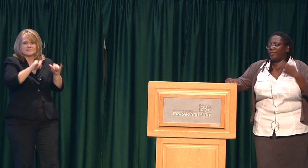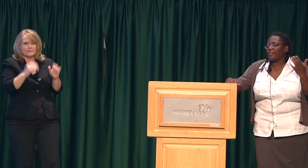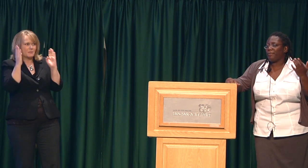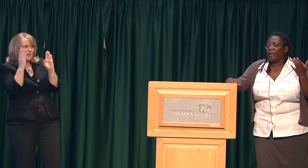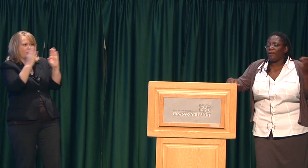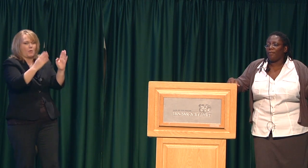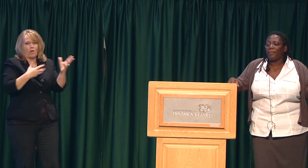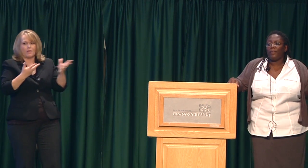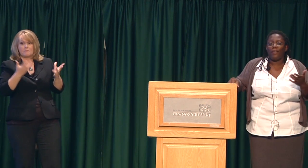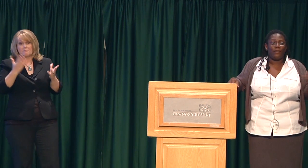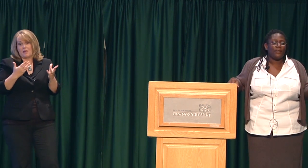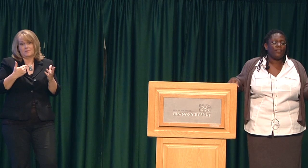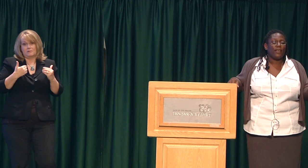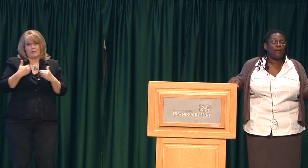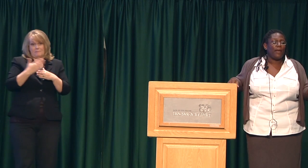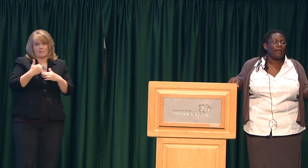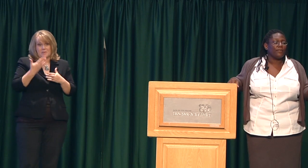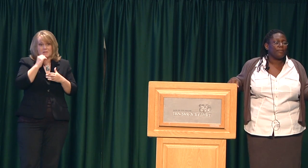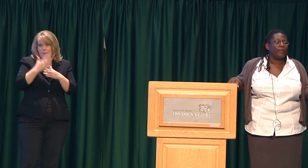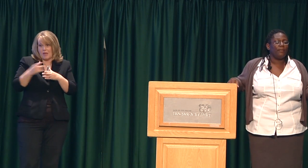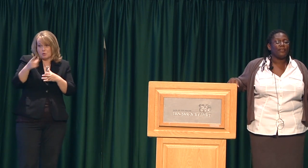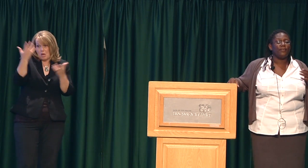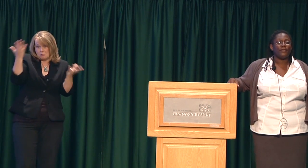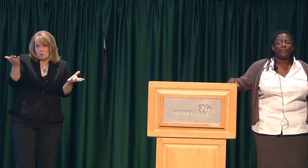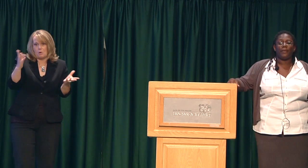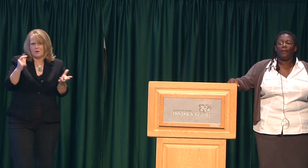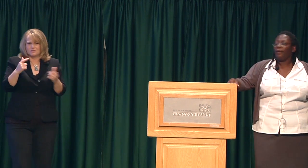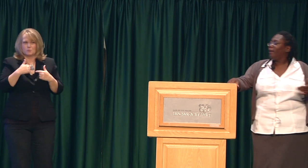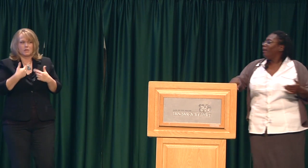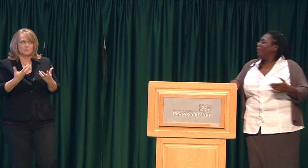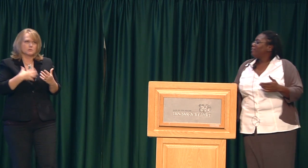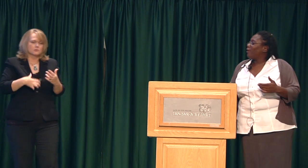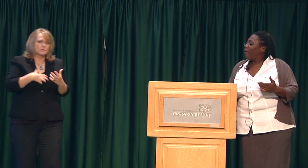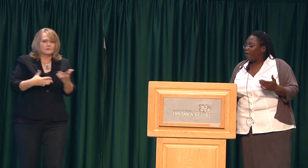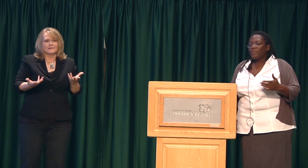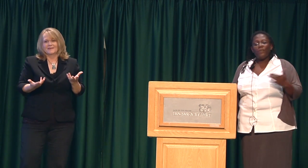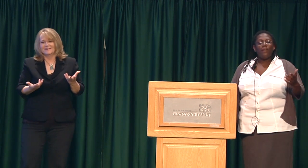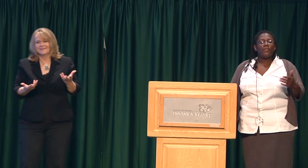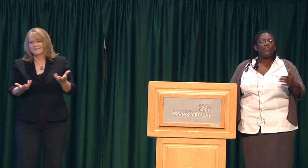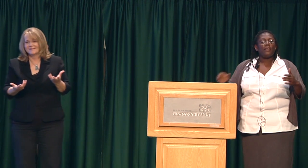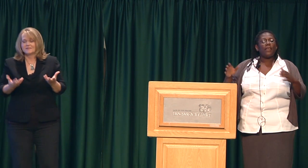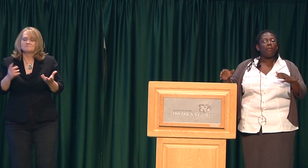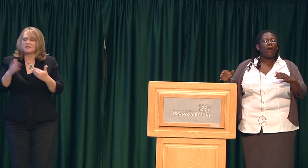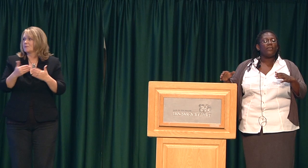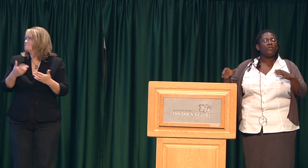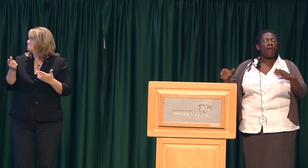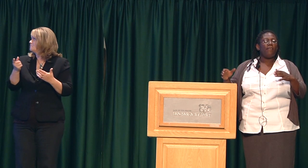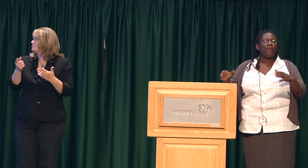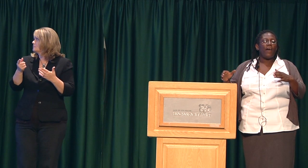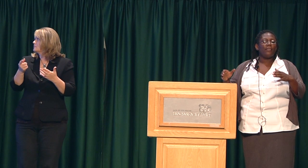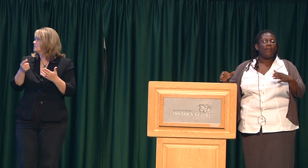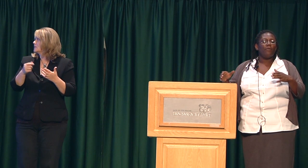be an irritant to me. I don't know, maybe it doesn't irritate anybody else, but it's irritant to me. So anyway, so that second part is